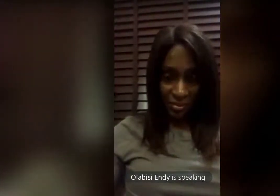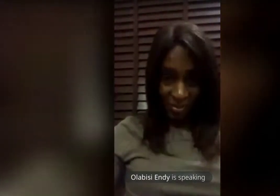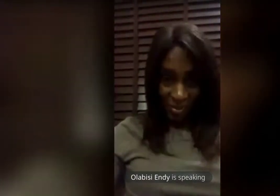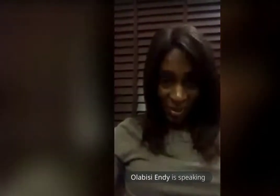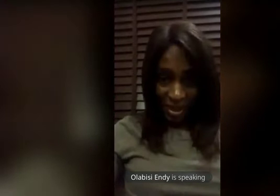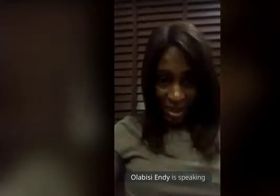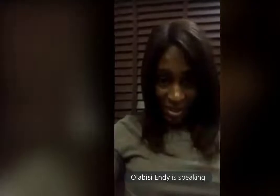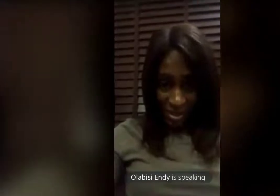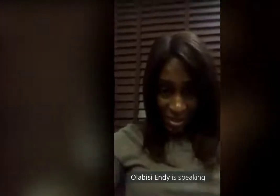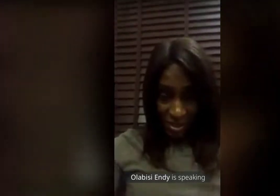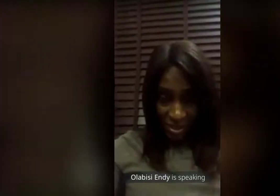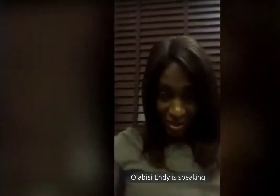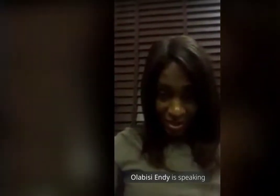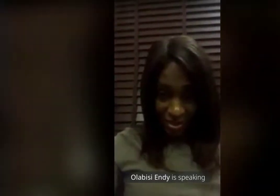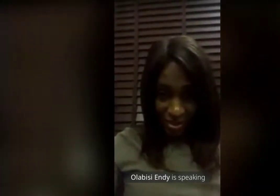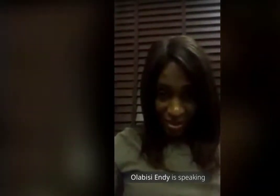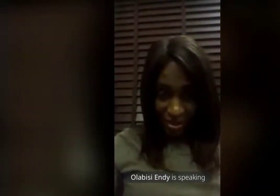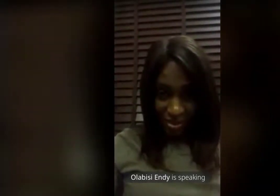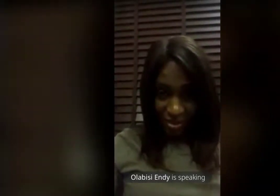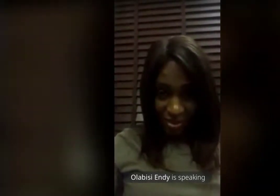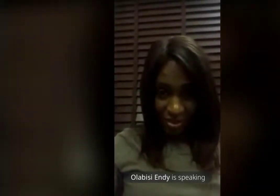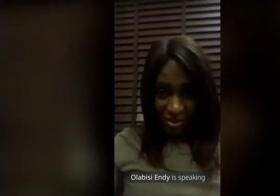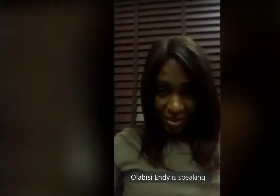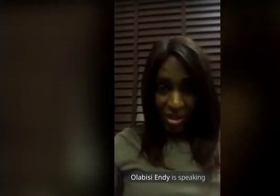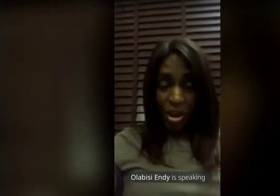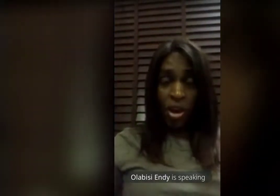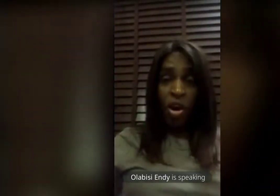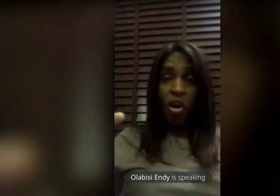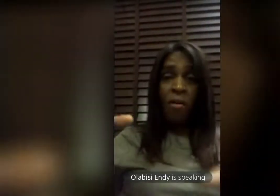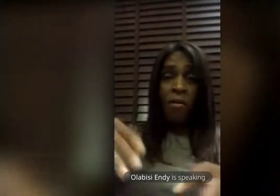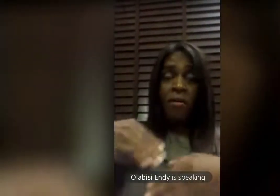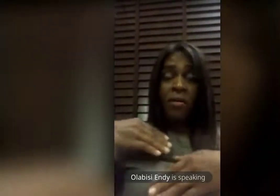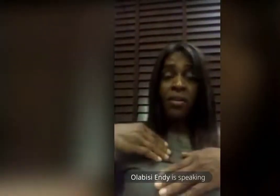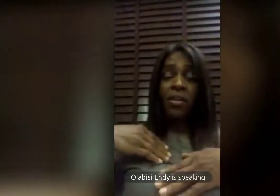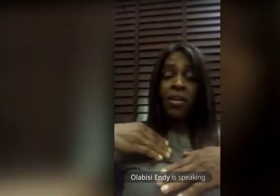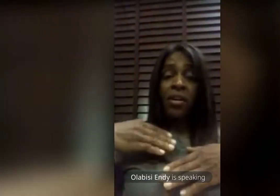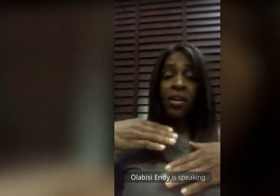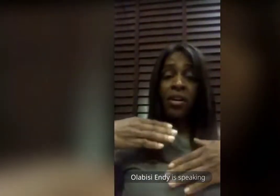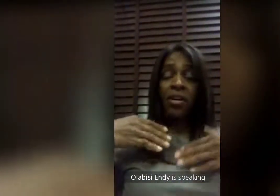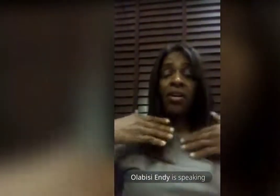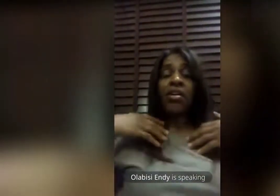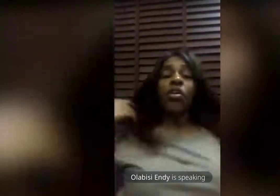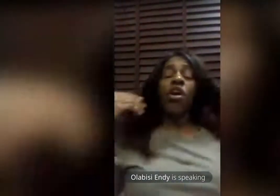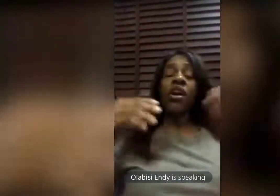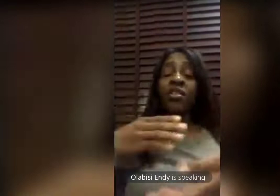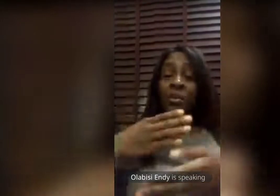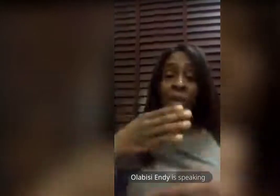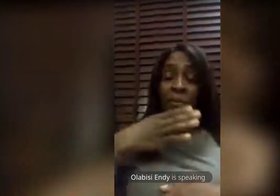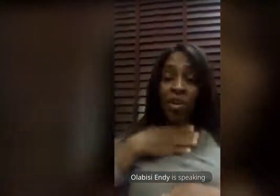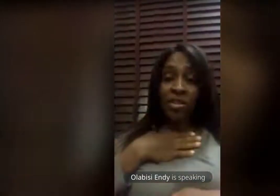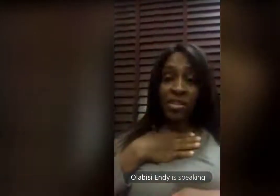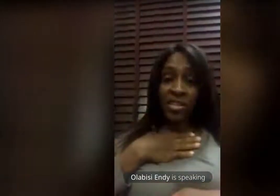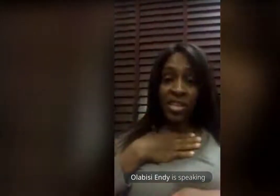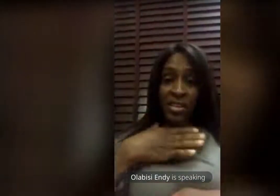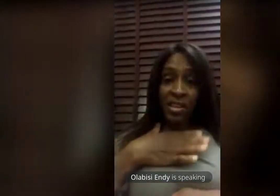palm or your right palm. Okay, 30 billion. not the chest. I thought you said you can do chest. Yes, so that you don't get it wrong that way. 30.